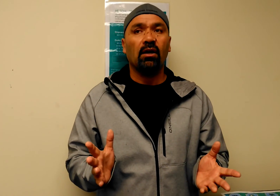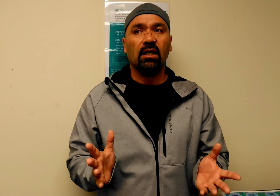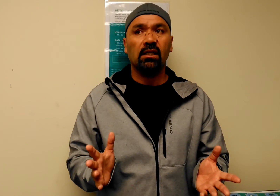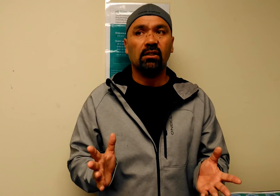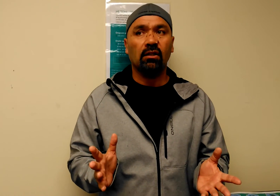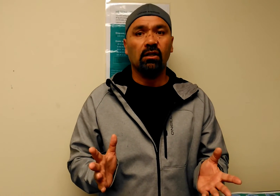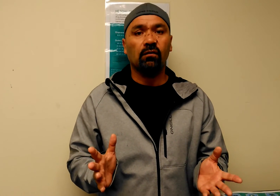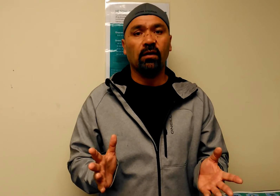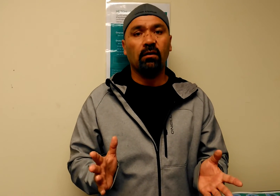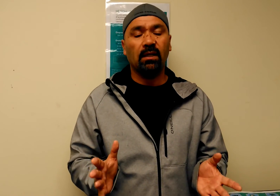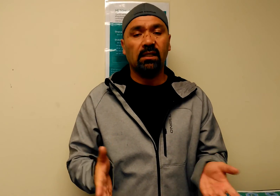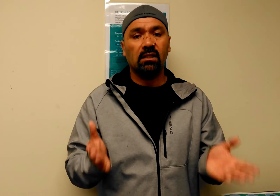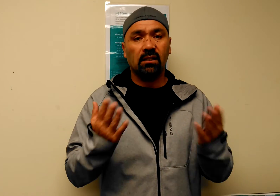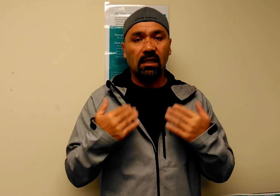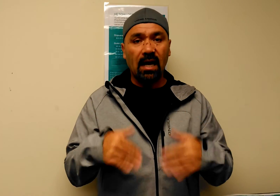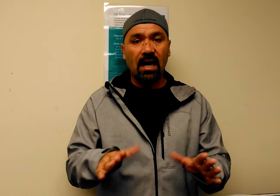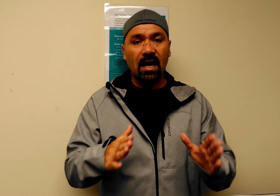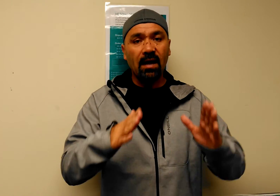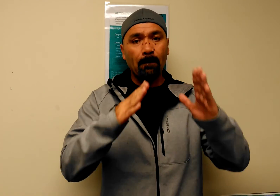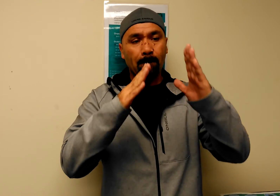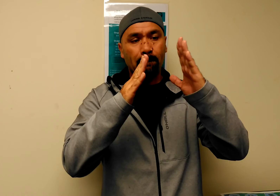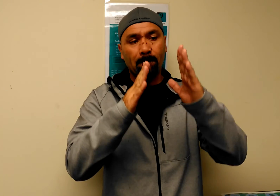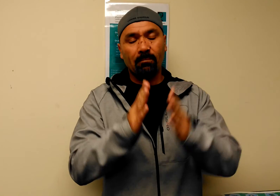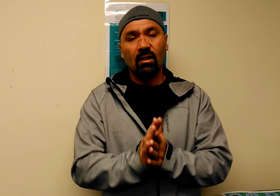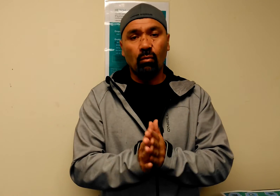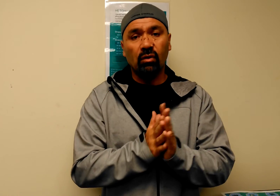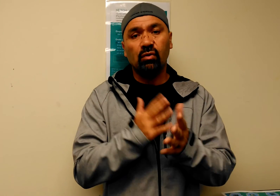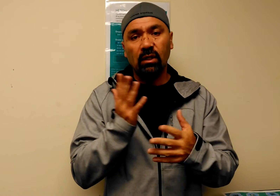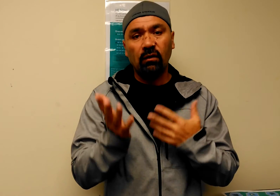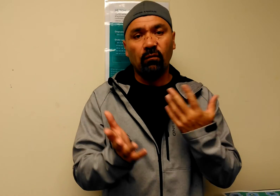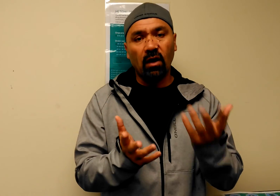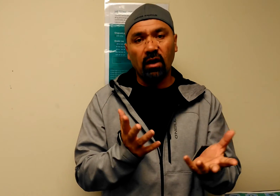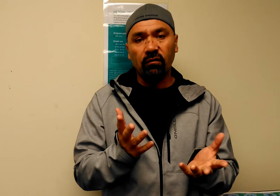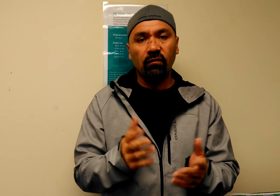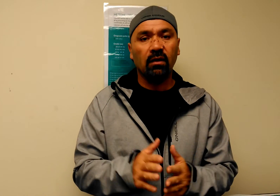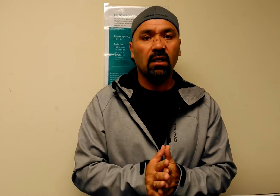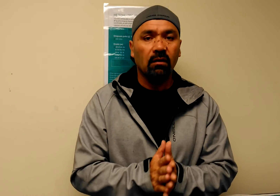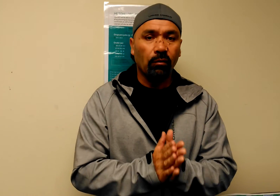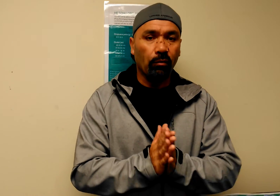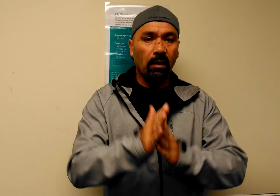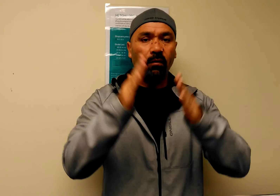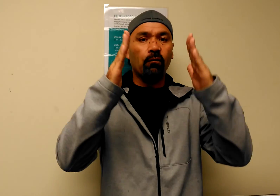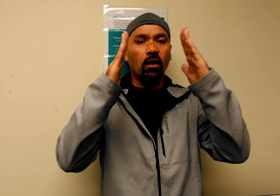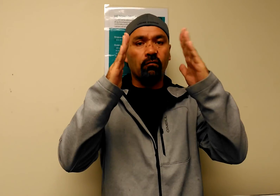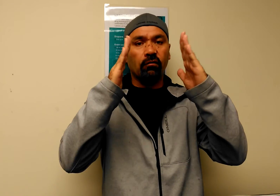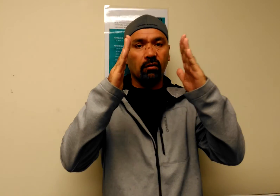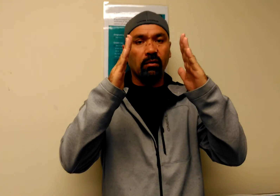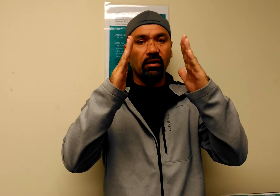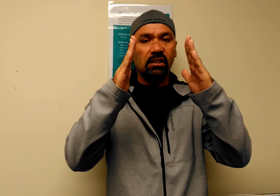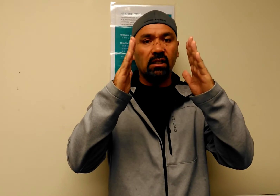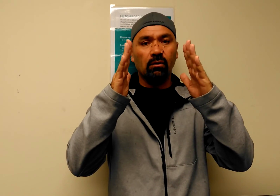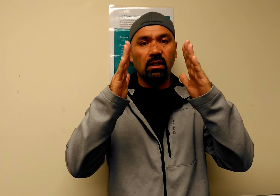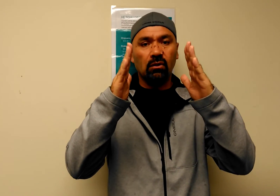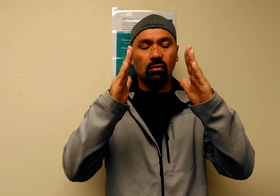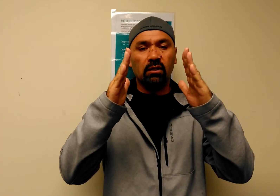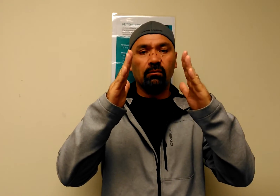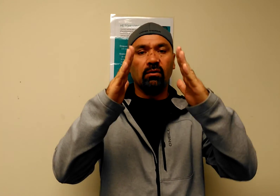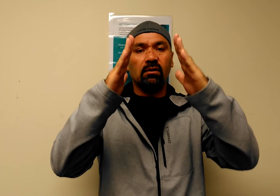Okay, so those vowel blends are, well, 25, but remember 5 of them are actually what they call diphthongs,